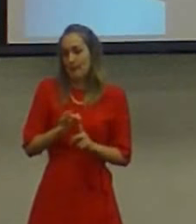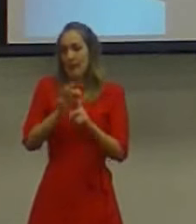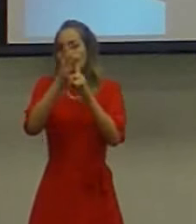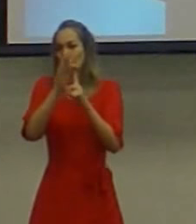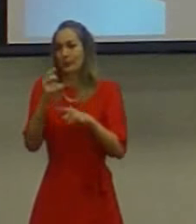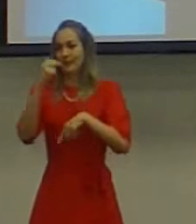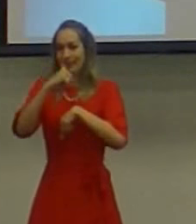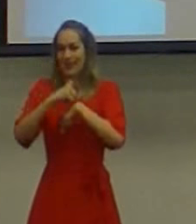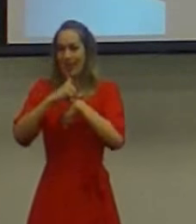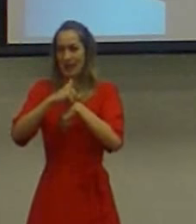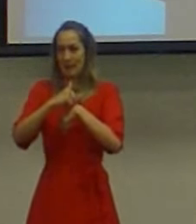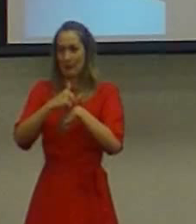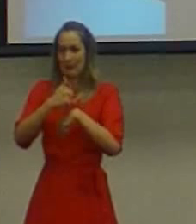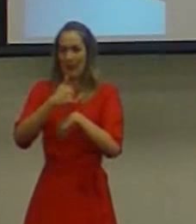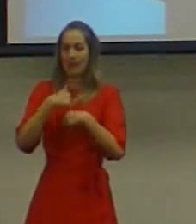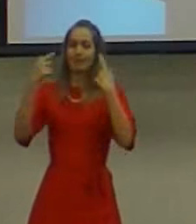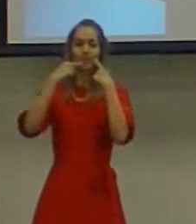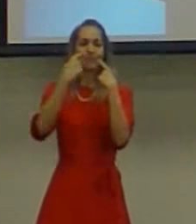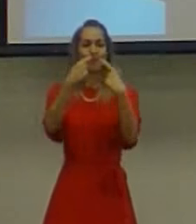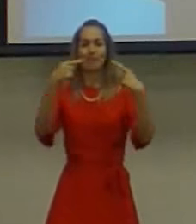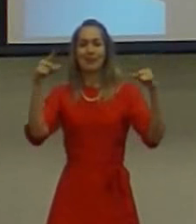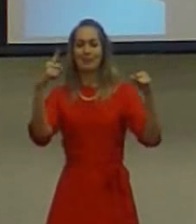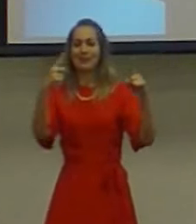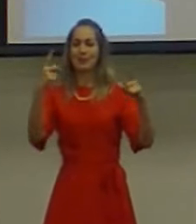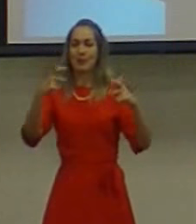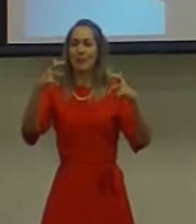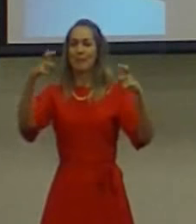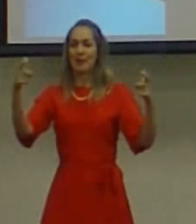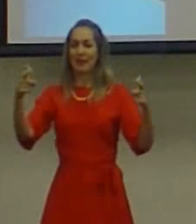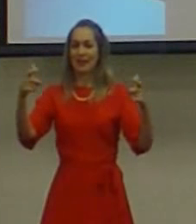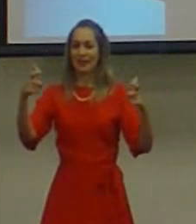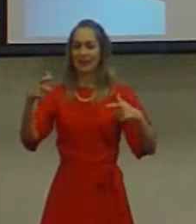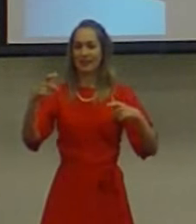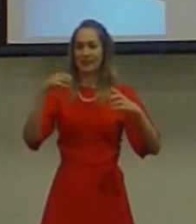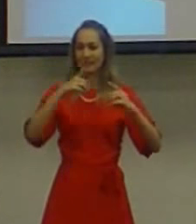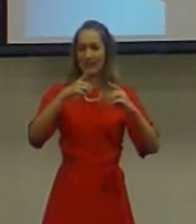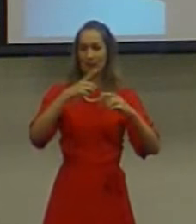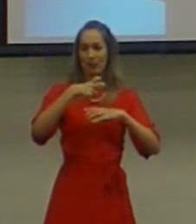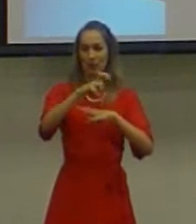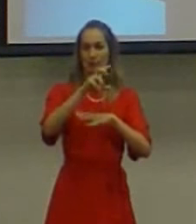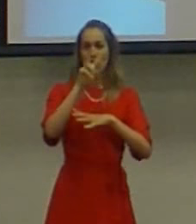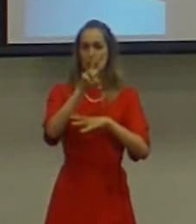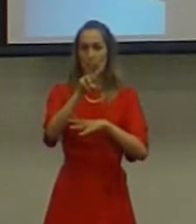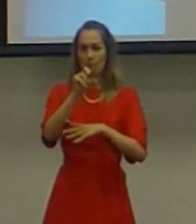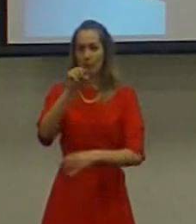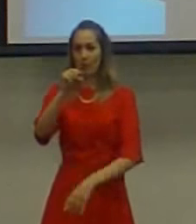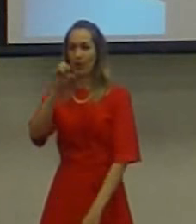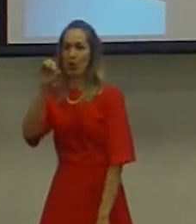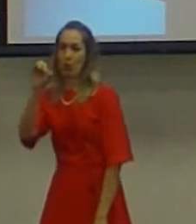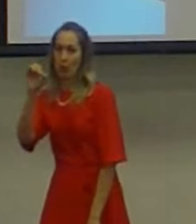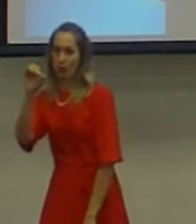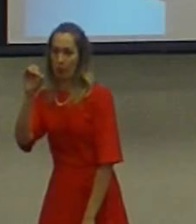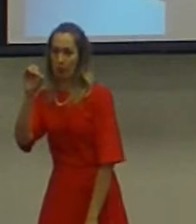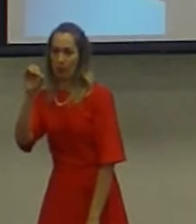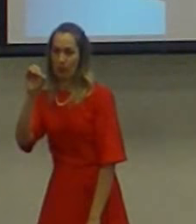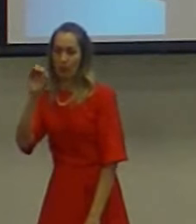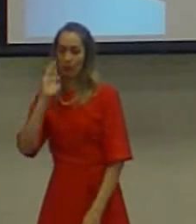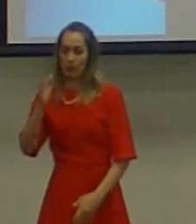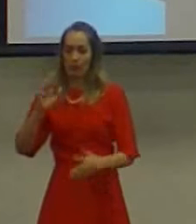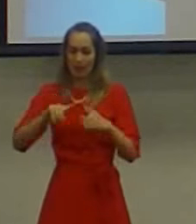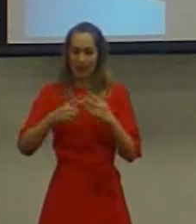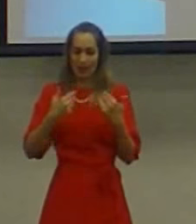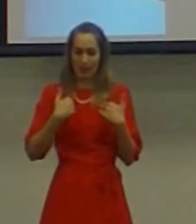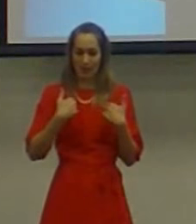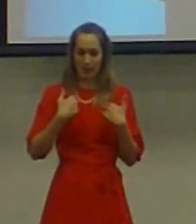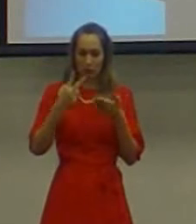me announcing something big, DiscipleTrips 2.0. We're going to start having